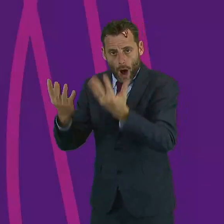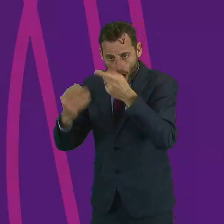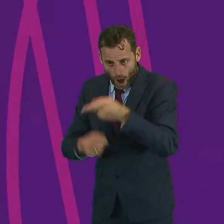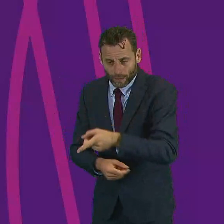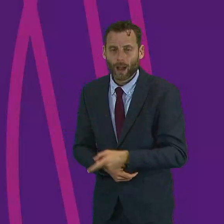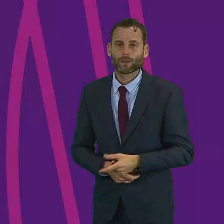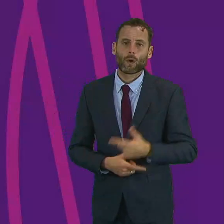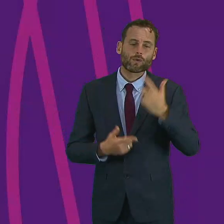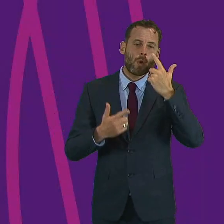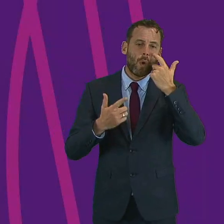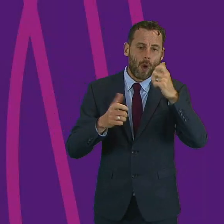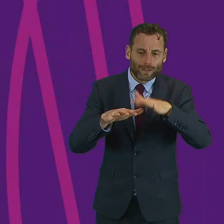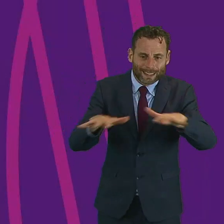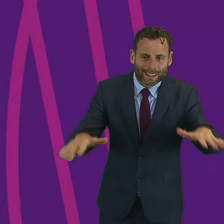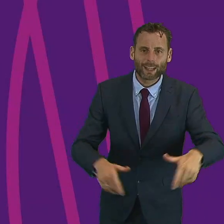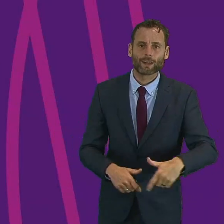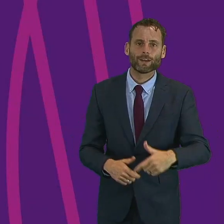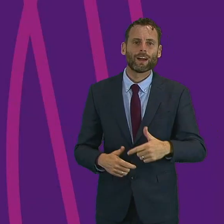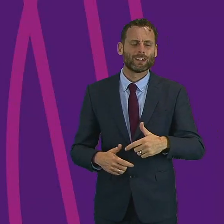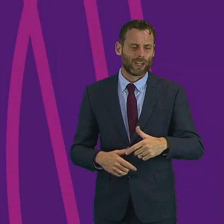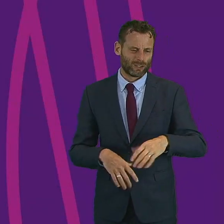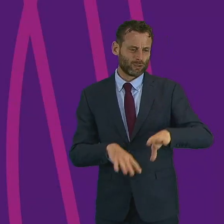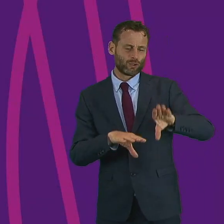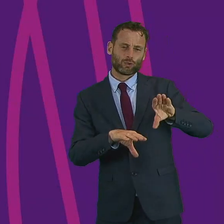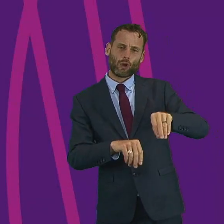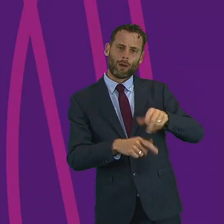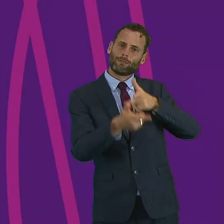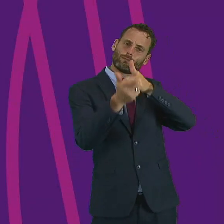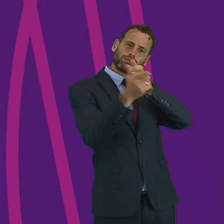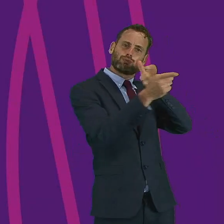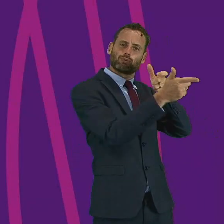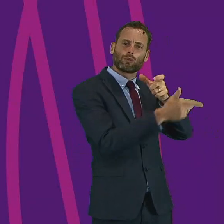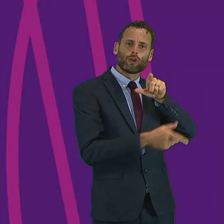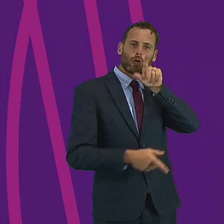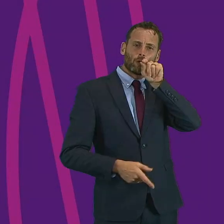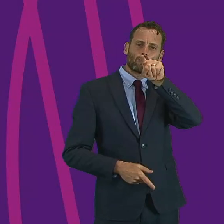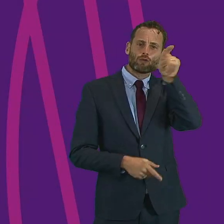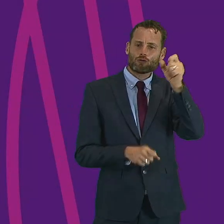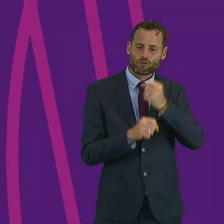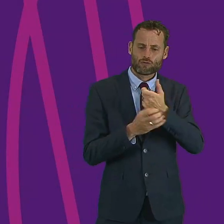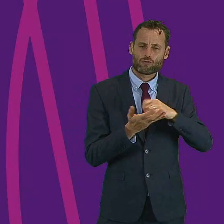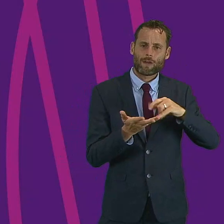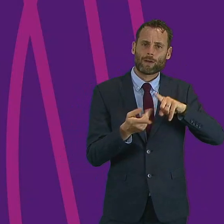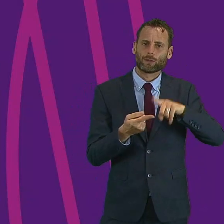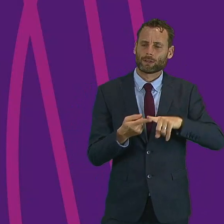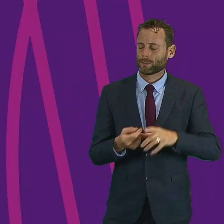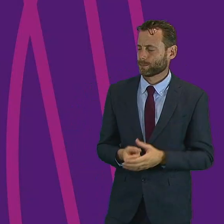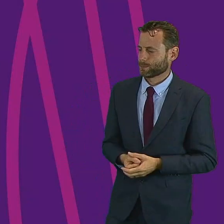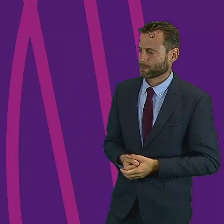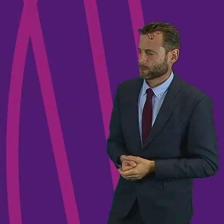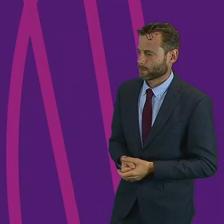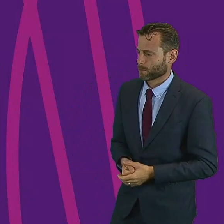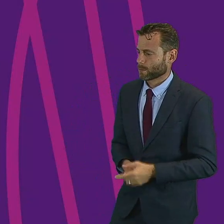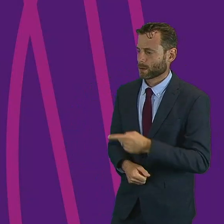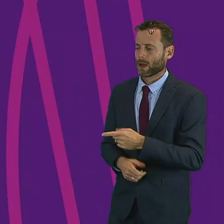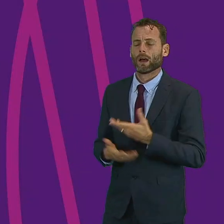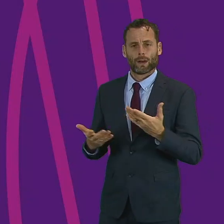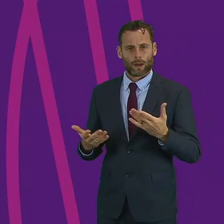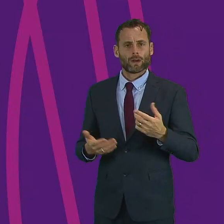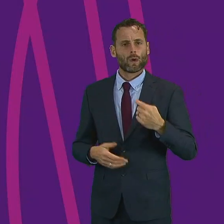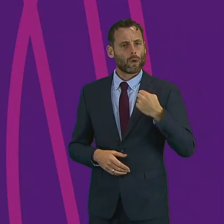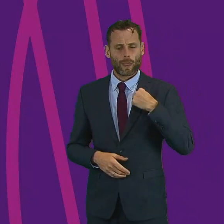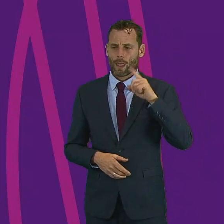made early next year. Of course, some of the solutions to this lie in the hands of the UK Government. We need to make sure that we do not